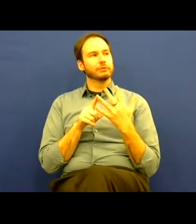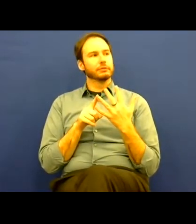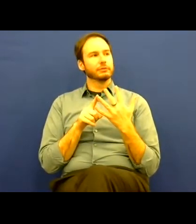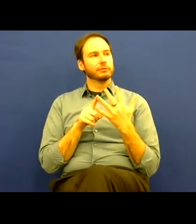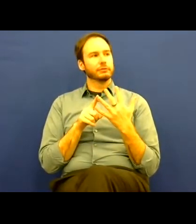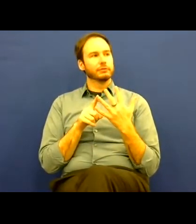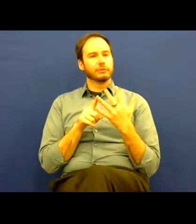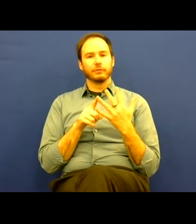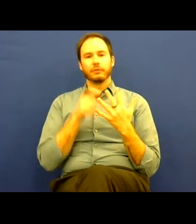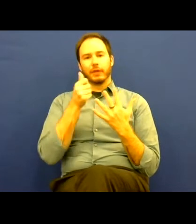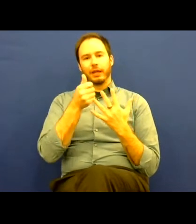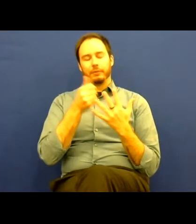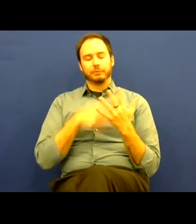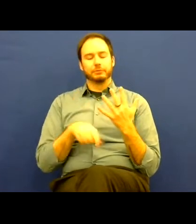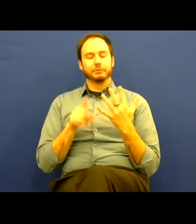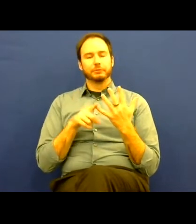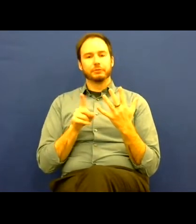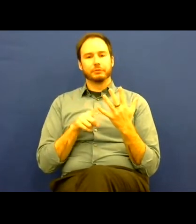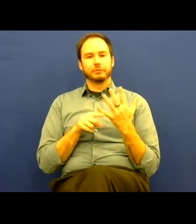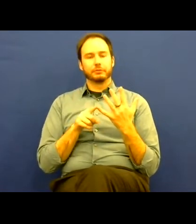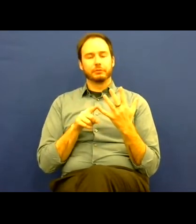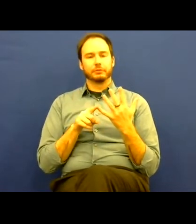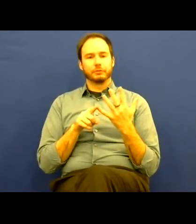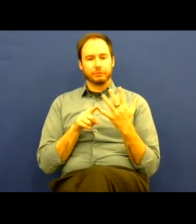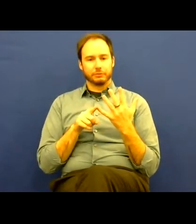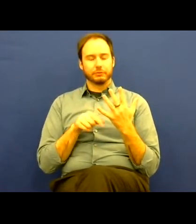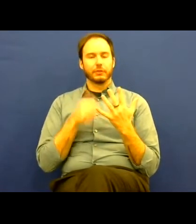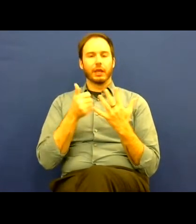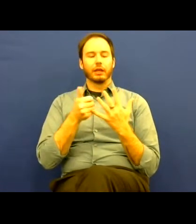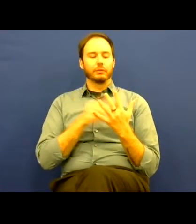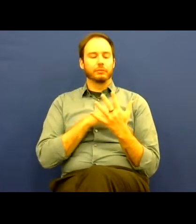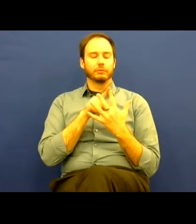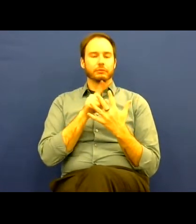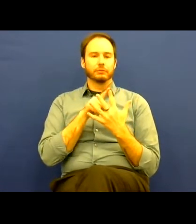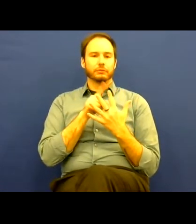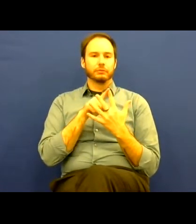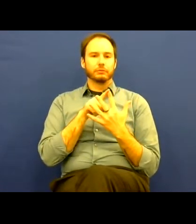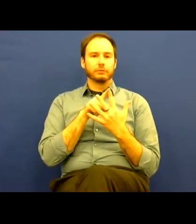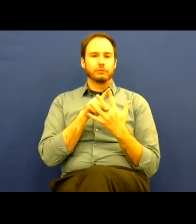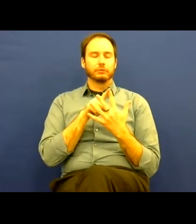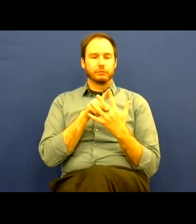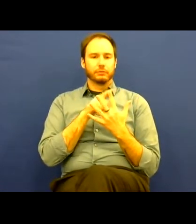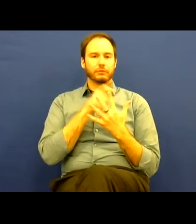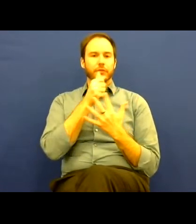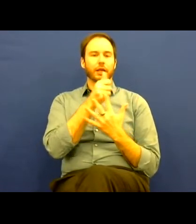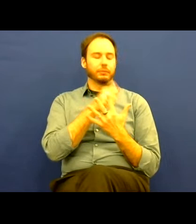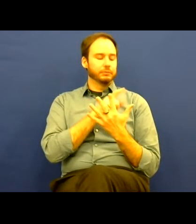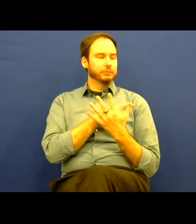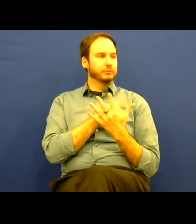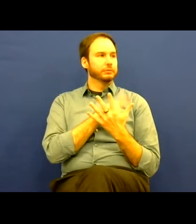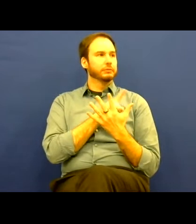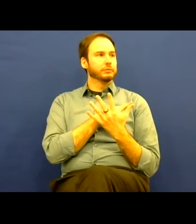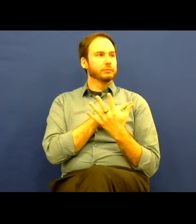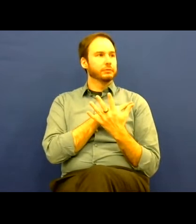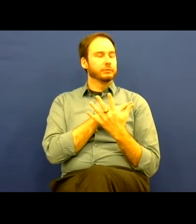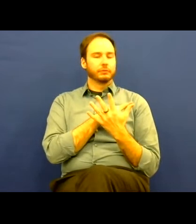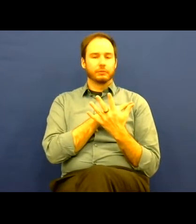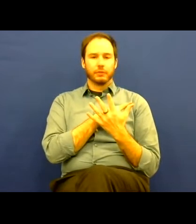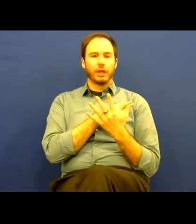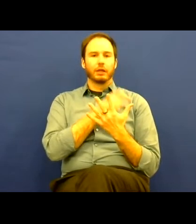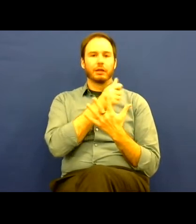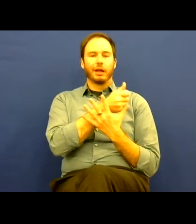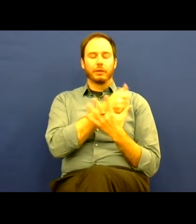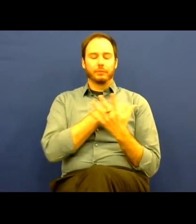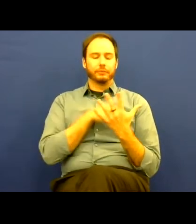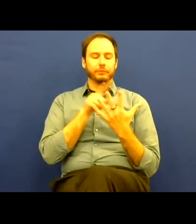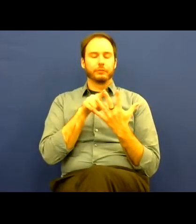Councilmember Safranik, Aye. Councilmember Bolzner, Aye. Councilmember Page, Aye. Councilmember Blanca.